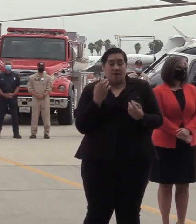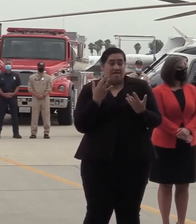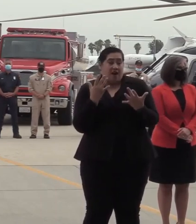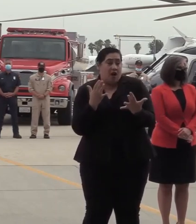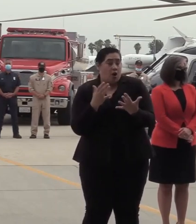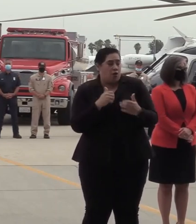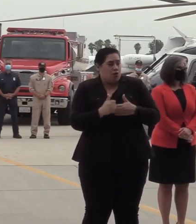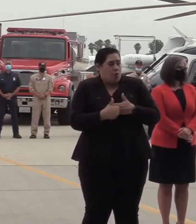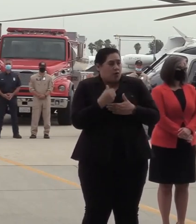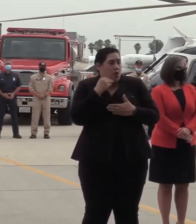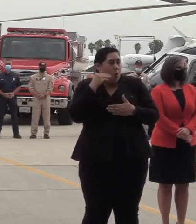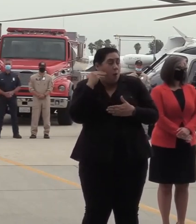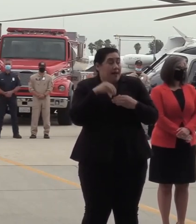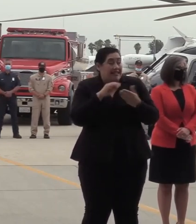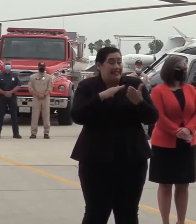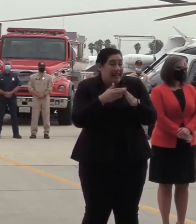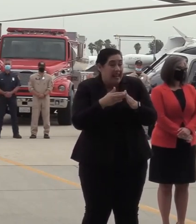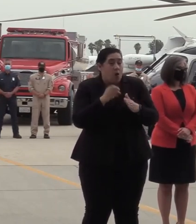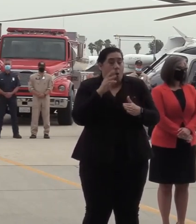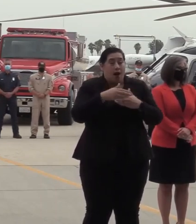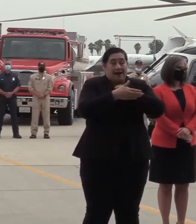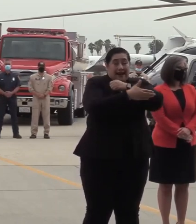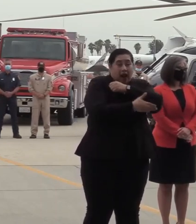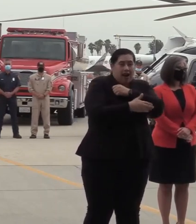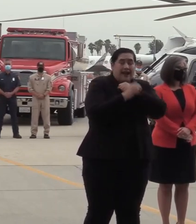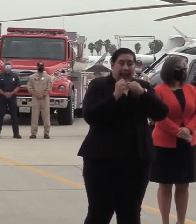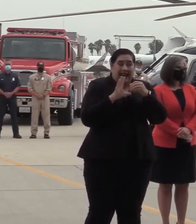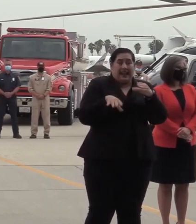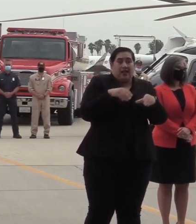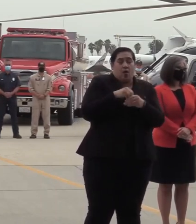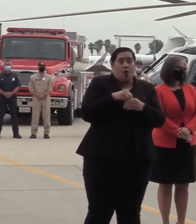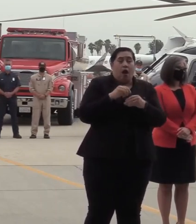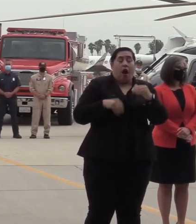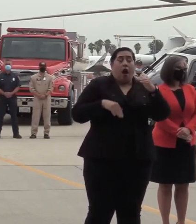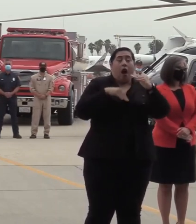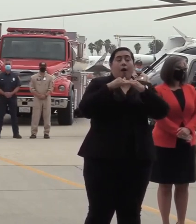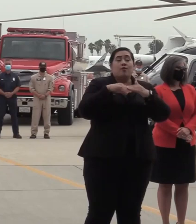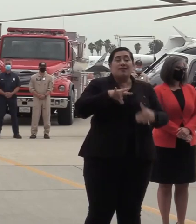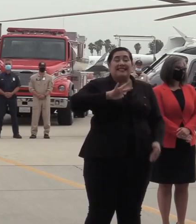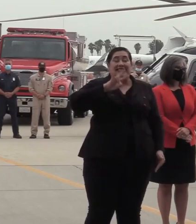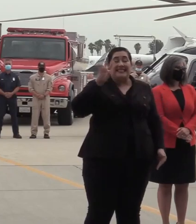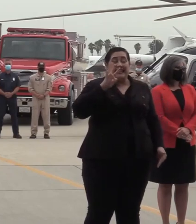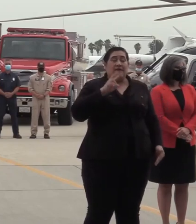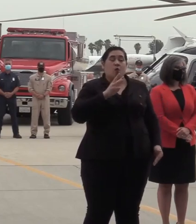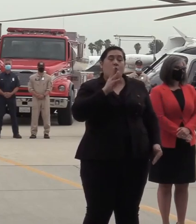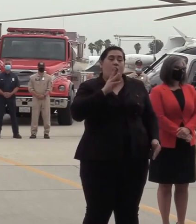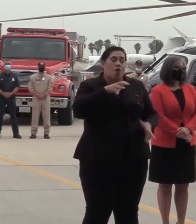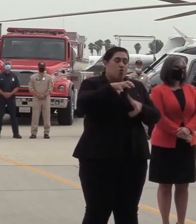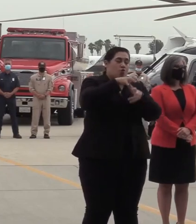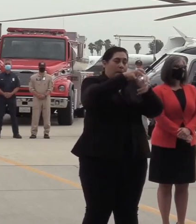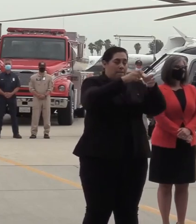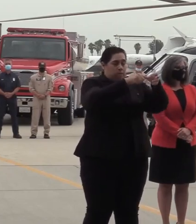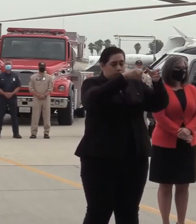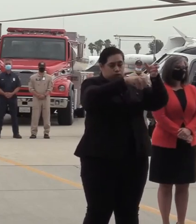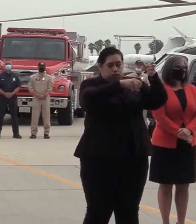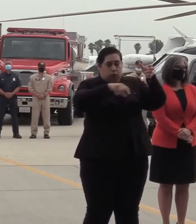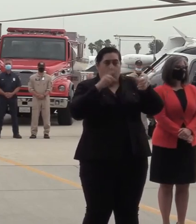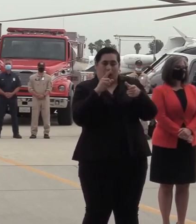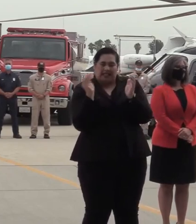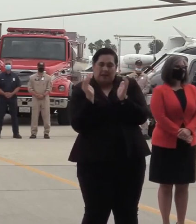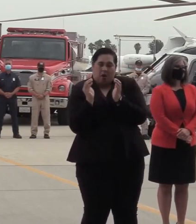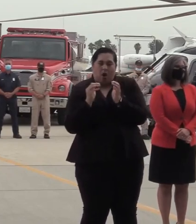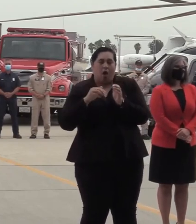or county of Los Angeles can include up to 7 water dropping helicopters, 1 smaller recon helicopter,